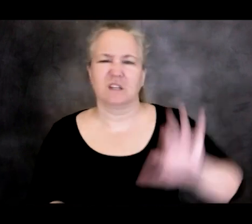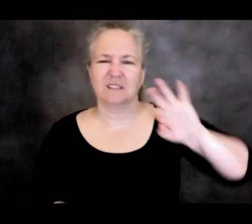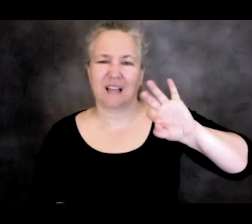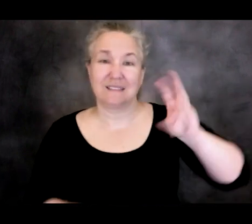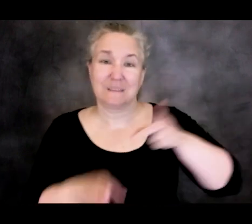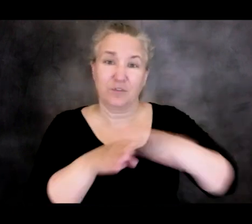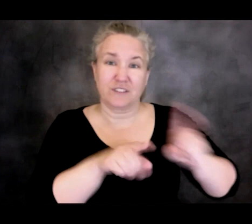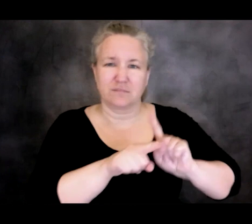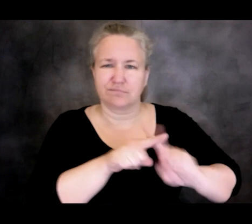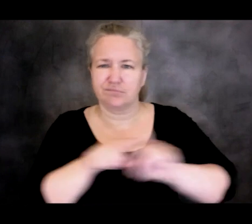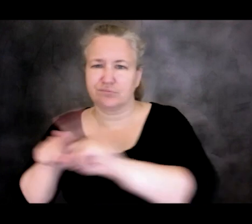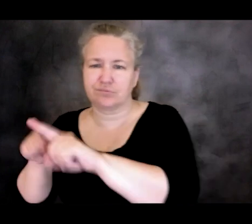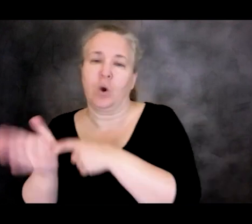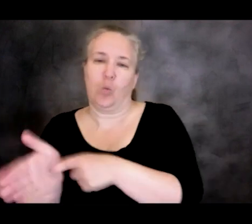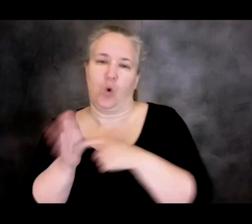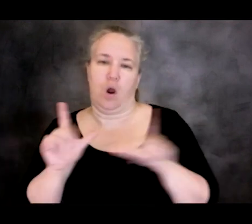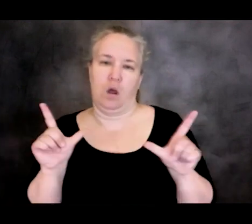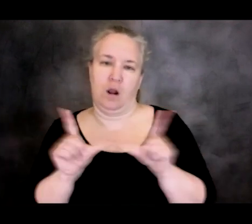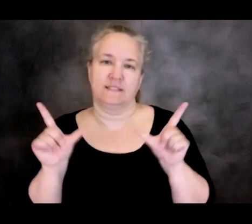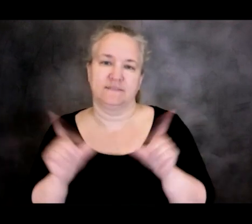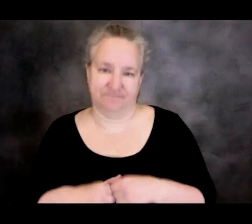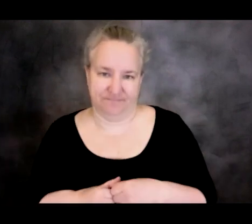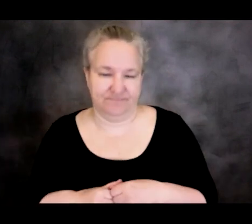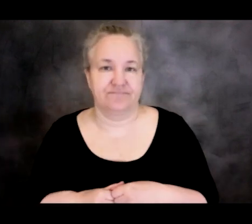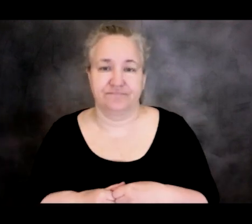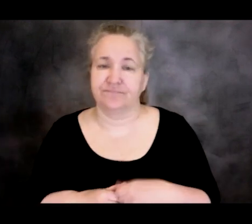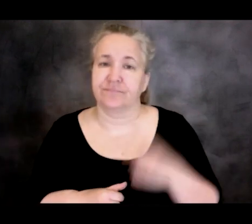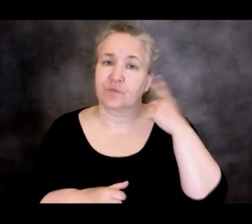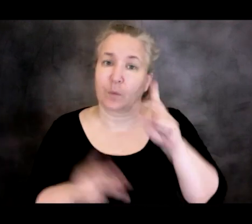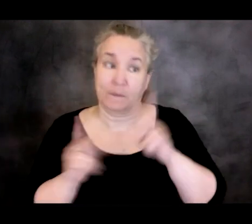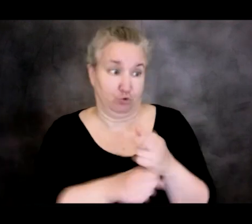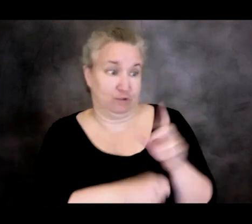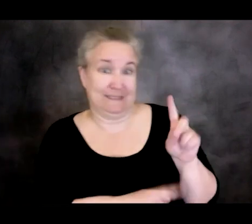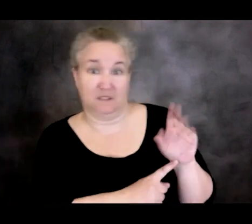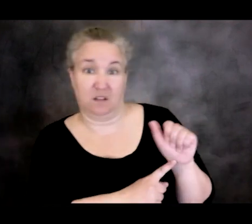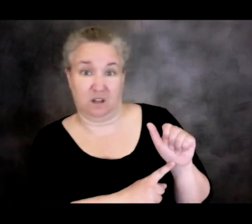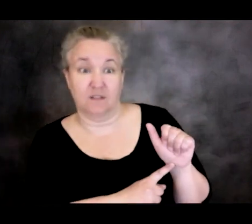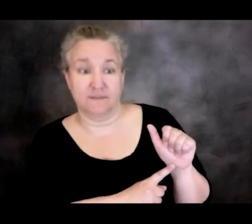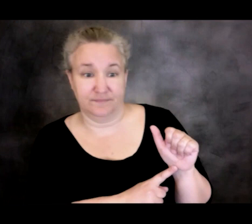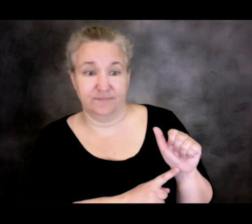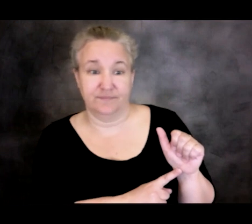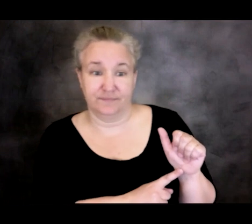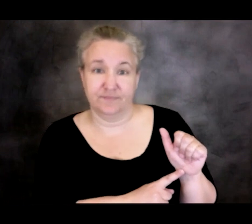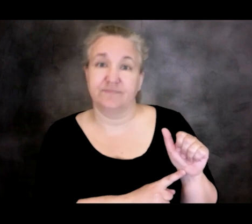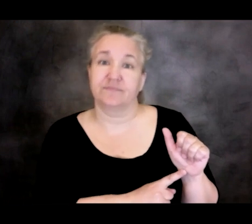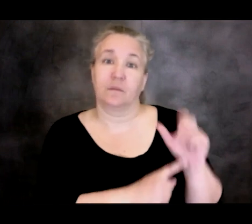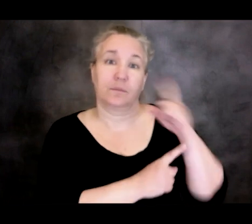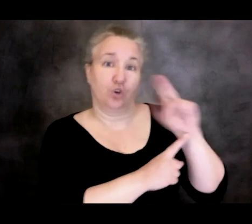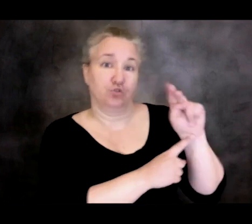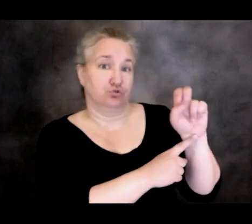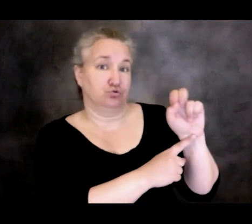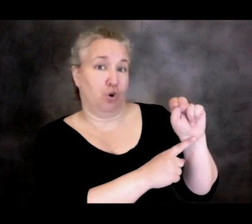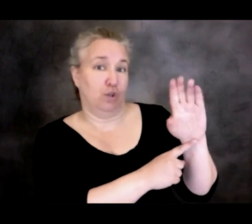require an occupational license. But DACA beneficiaries as a category of non-citizens are not